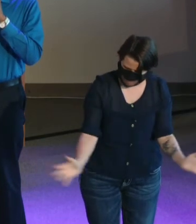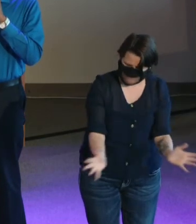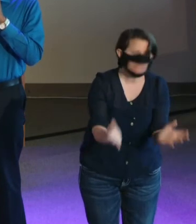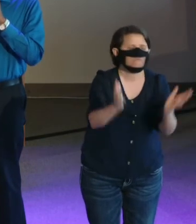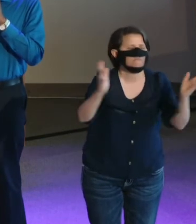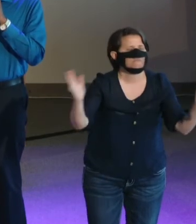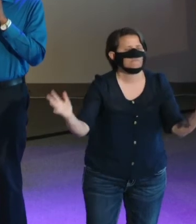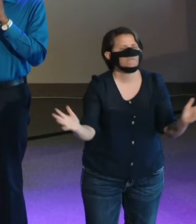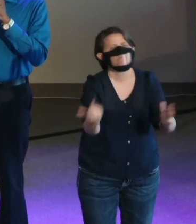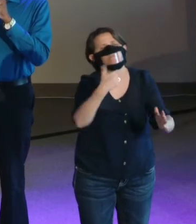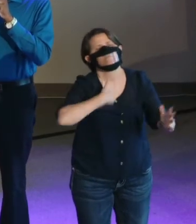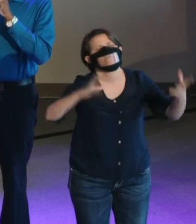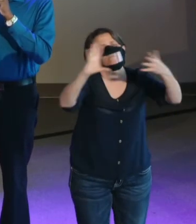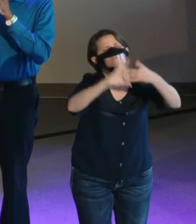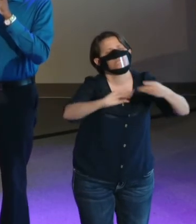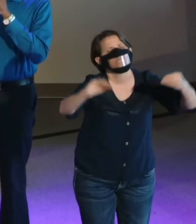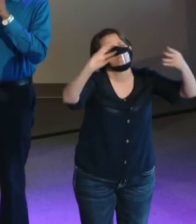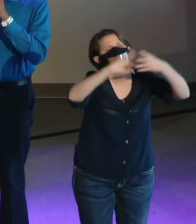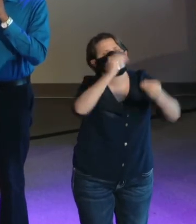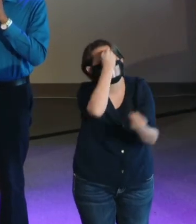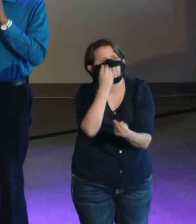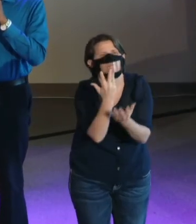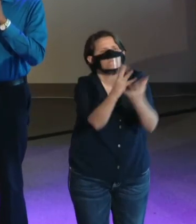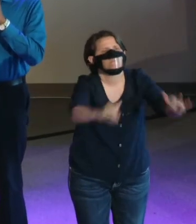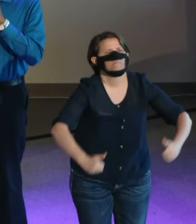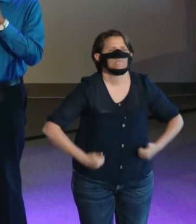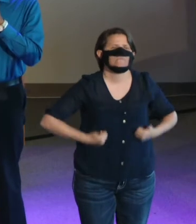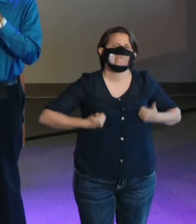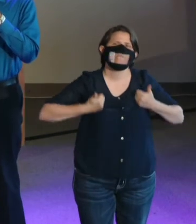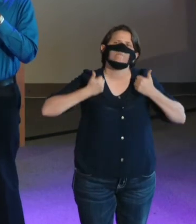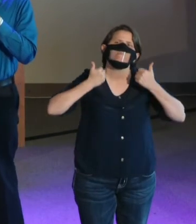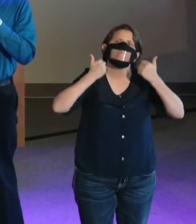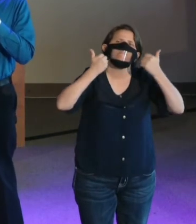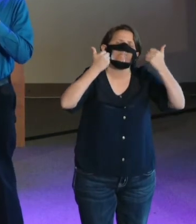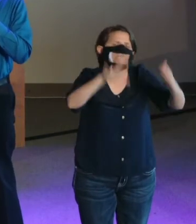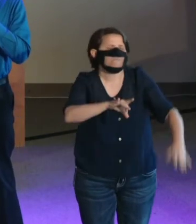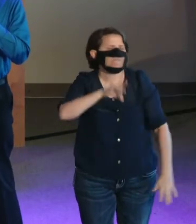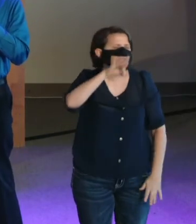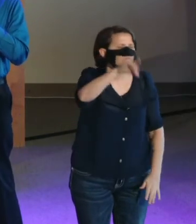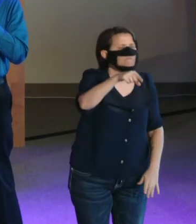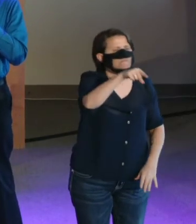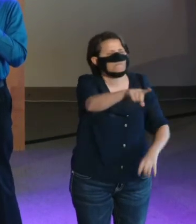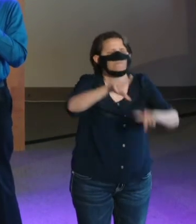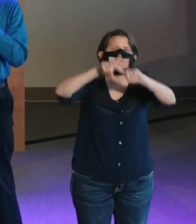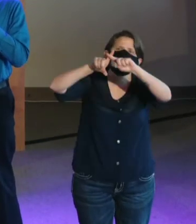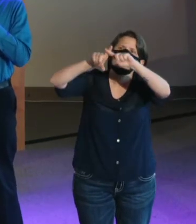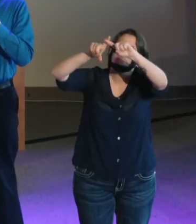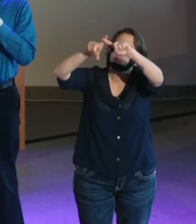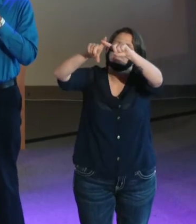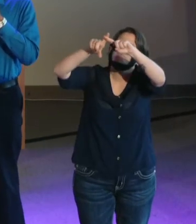you. Let me speak life to you. You can depend